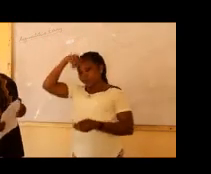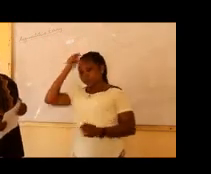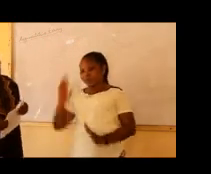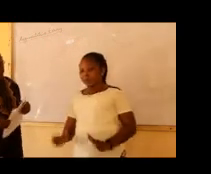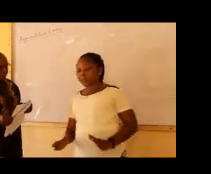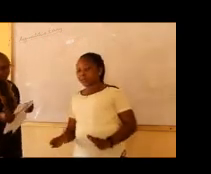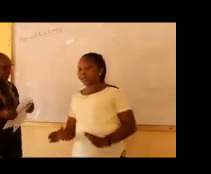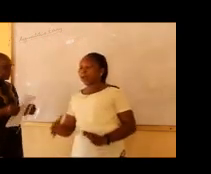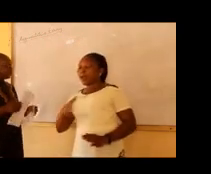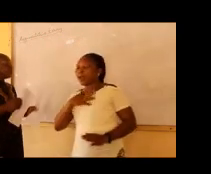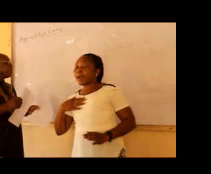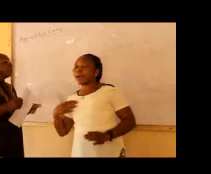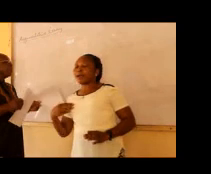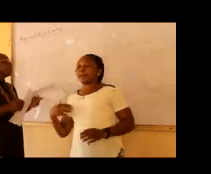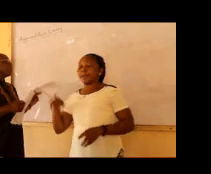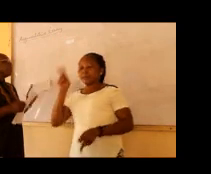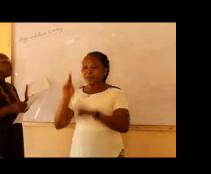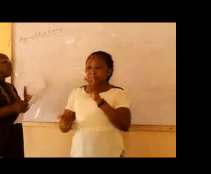co-debaters.